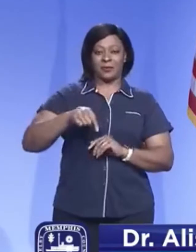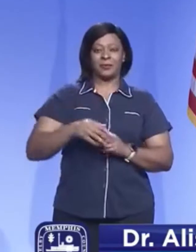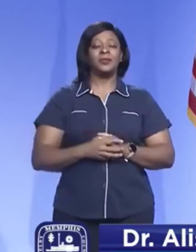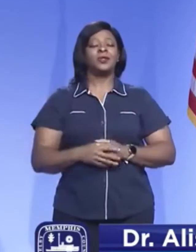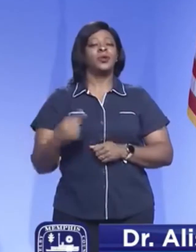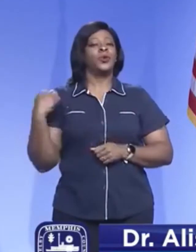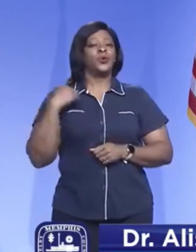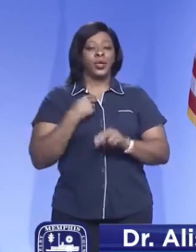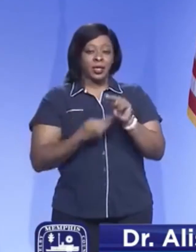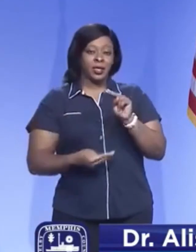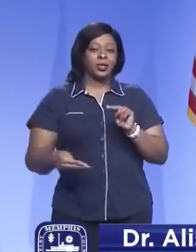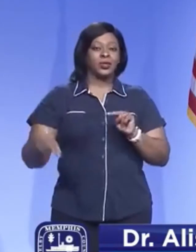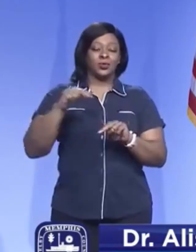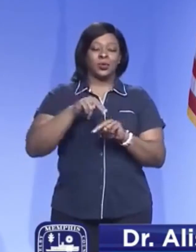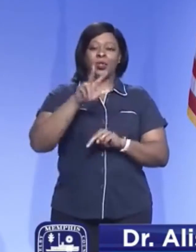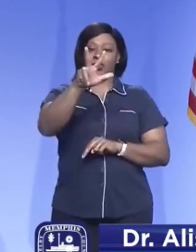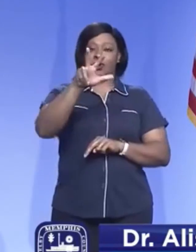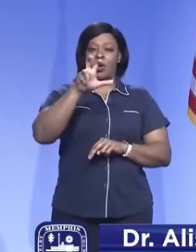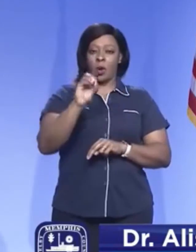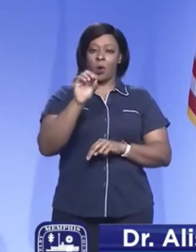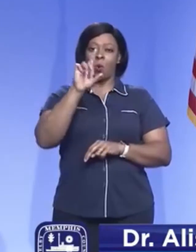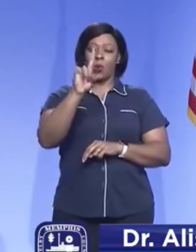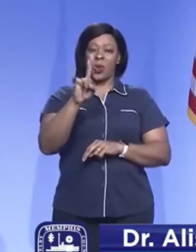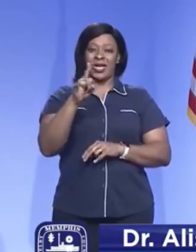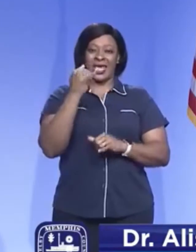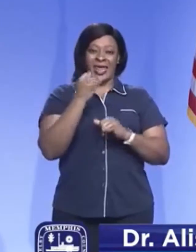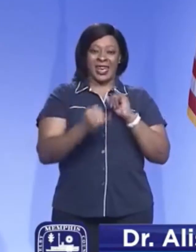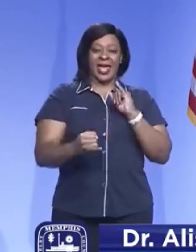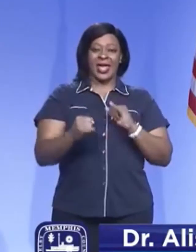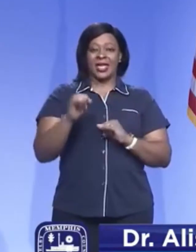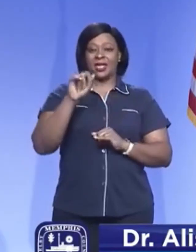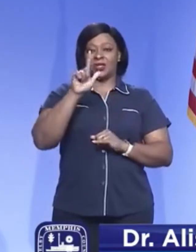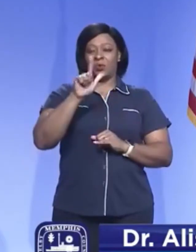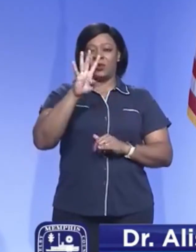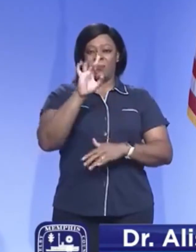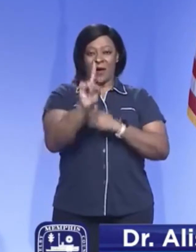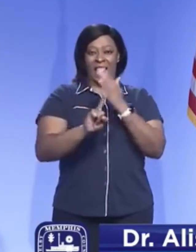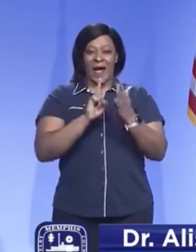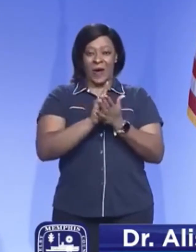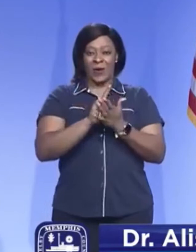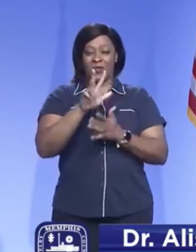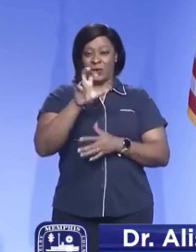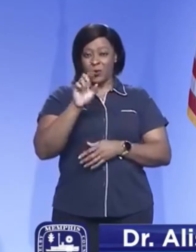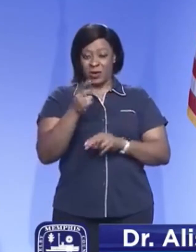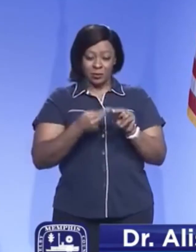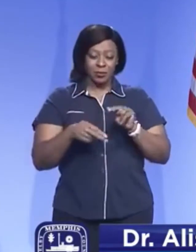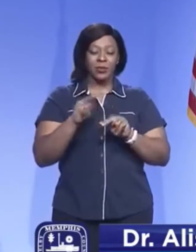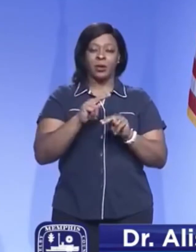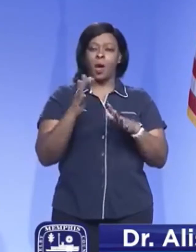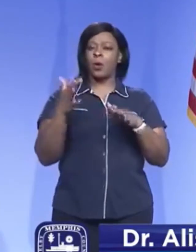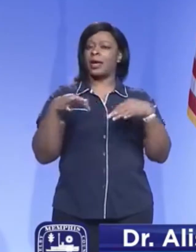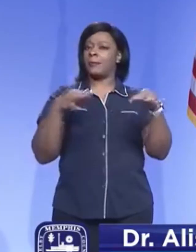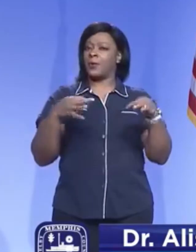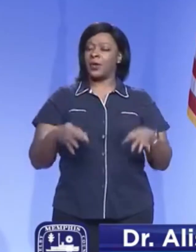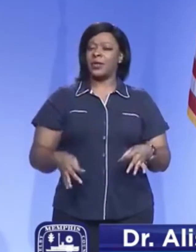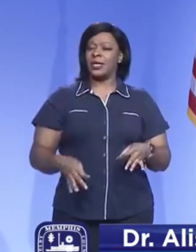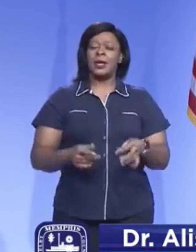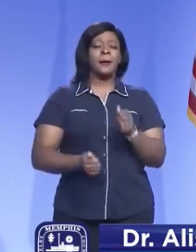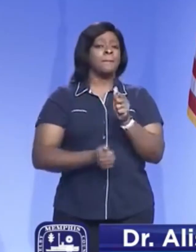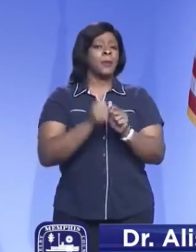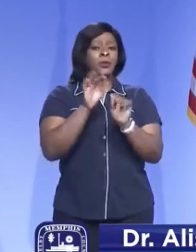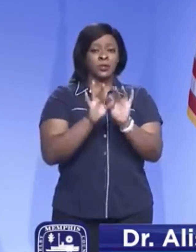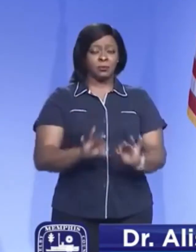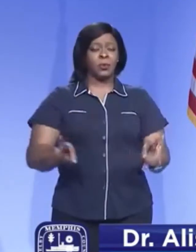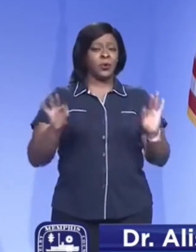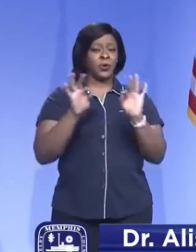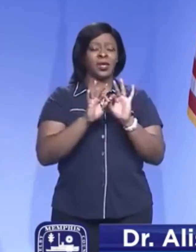had an increase of 301 cases over the past 24 hours. But what I want to point out that I think is most important